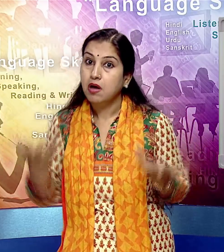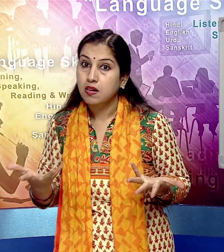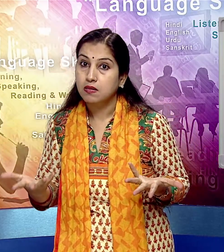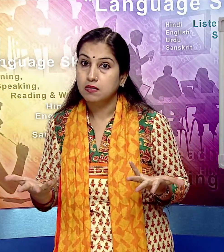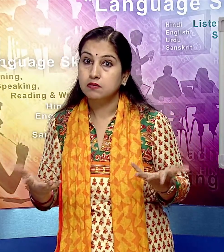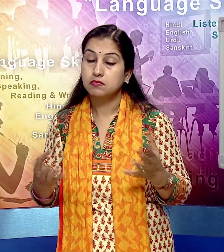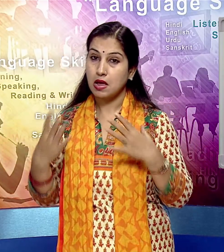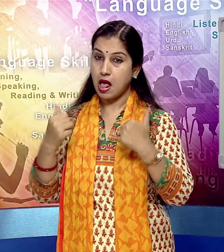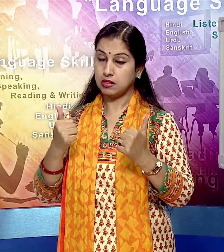disease.